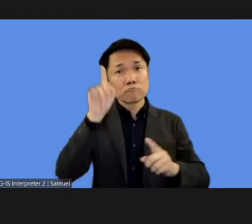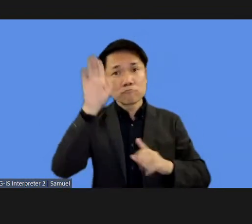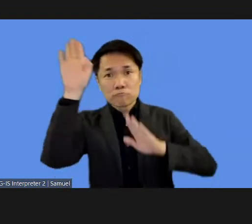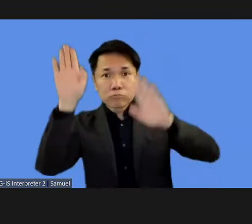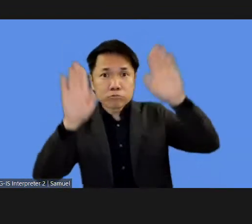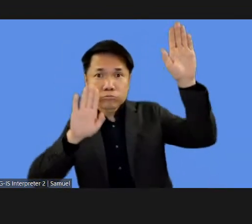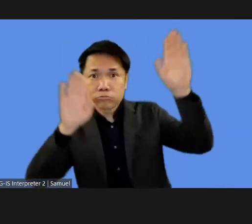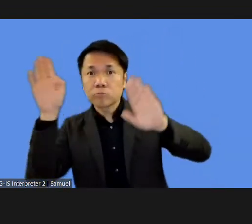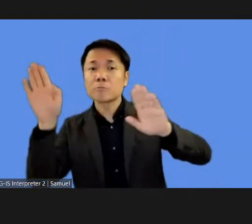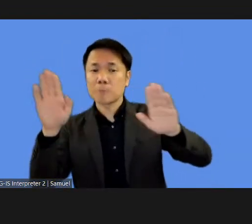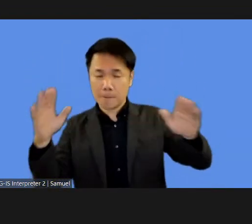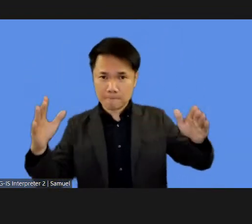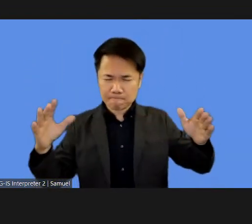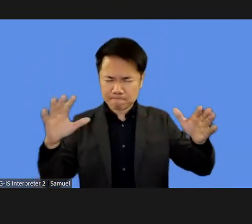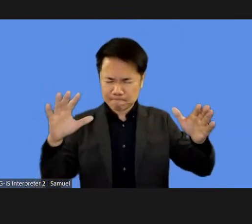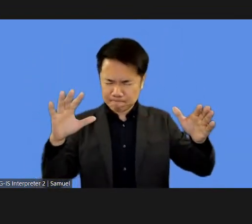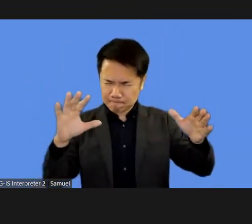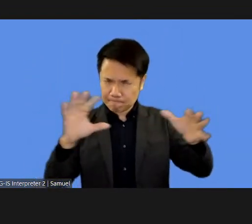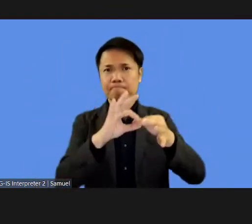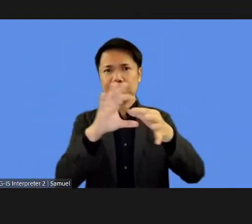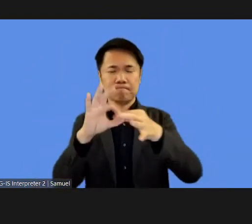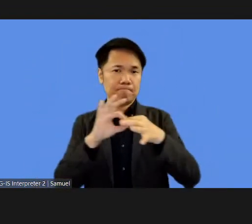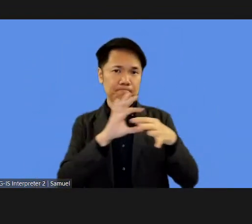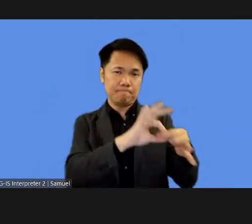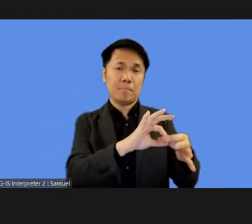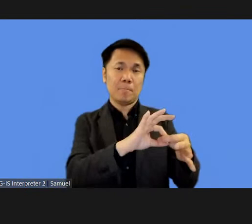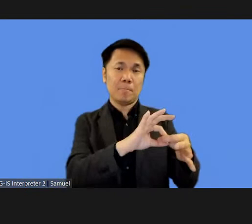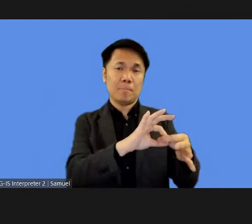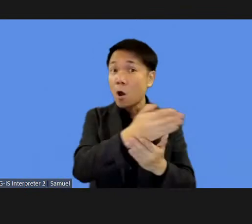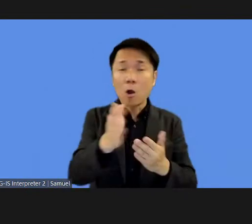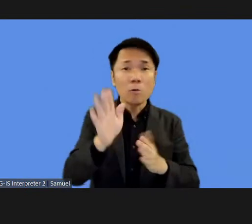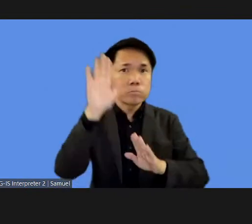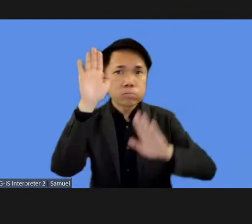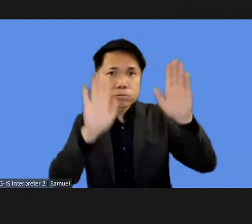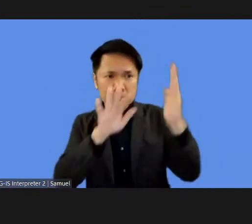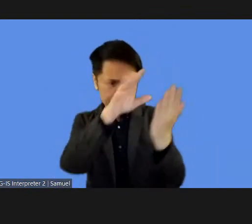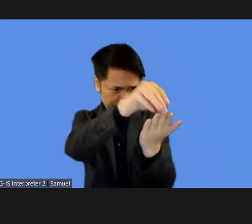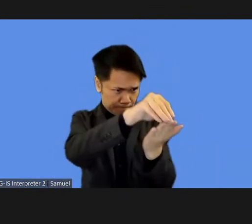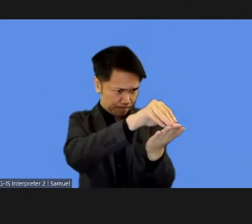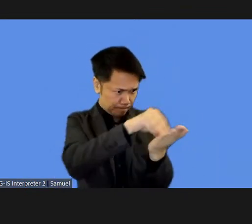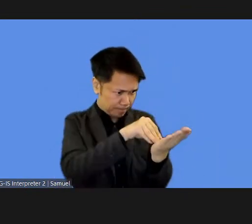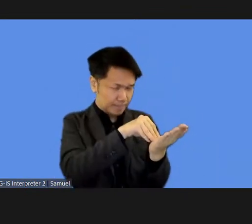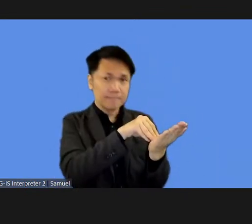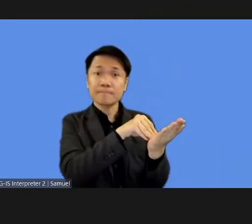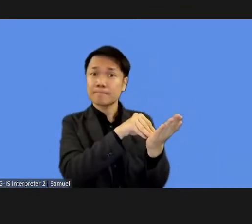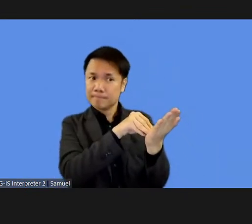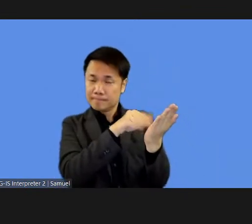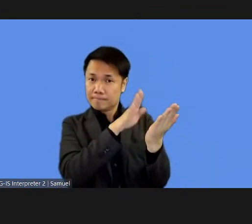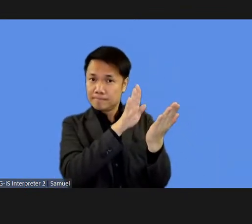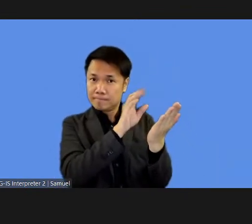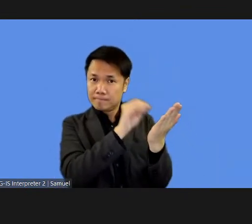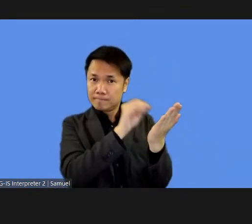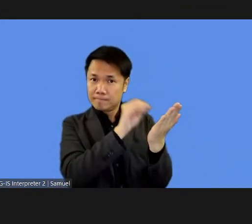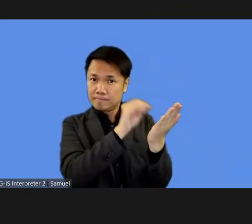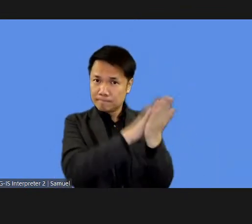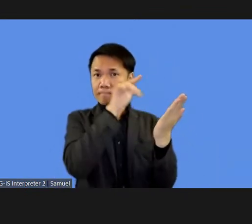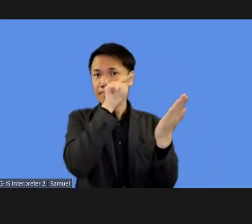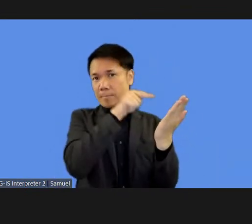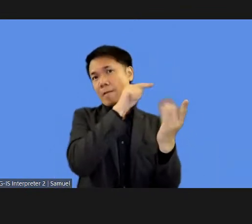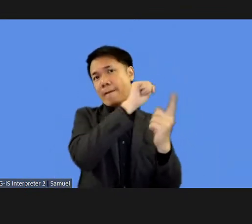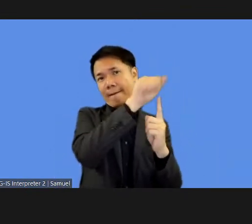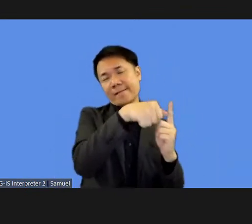cette and to capture them in all the SDGs whilst prioritizing